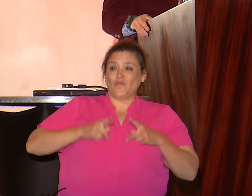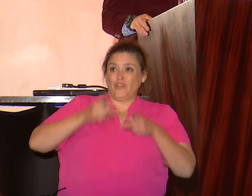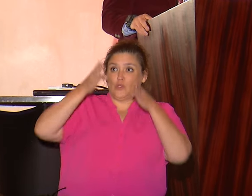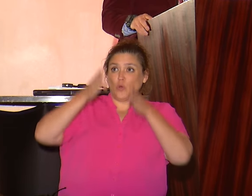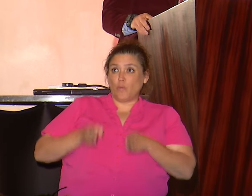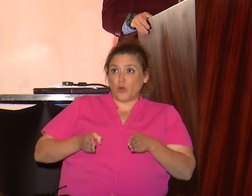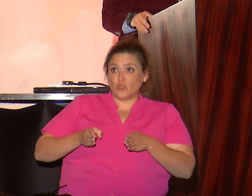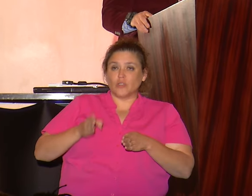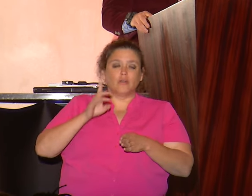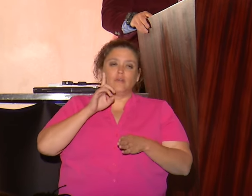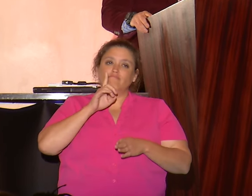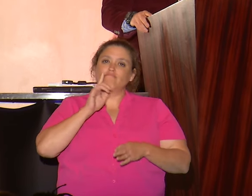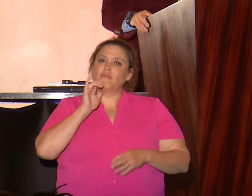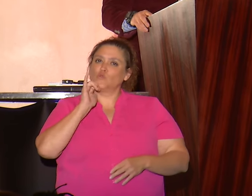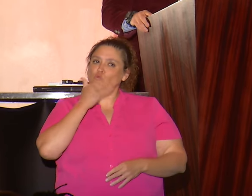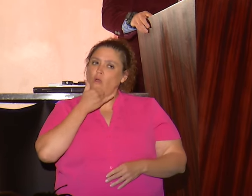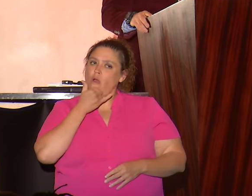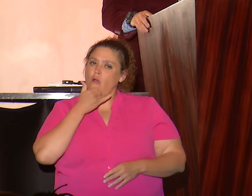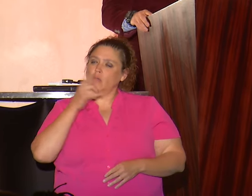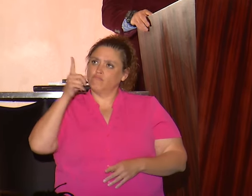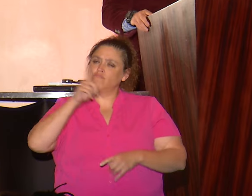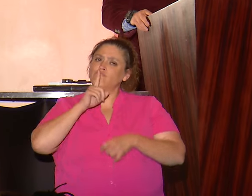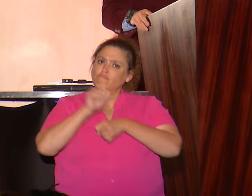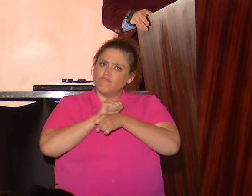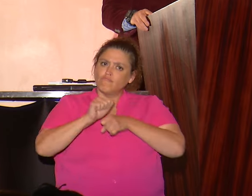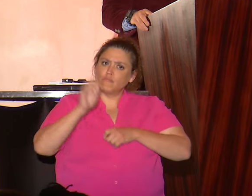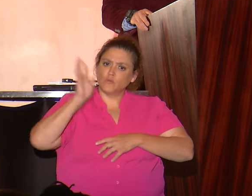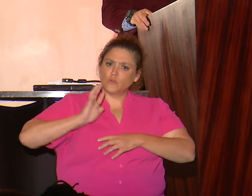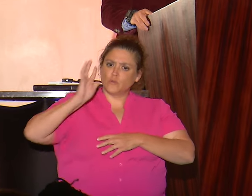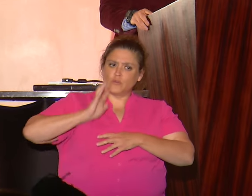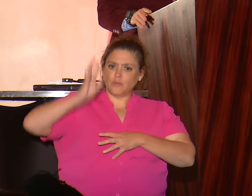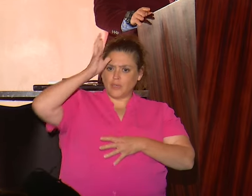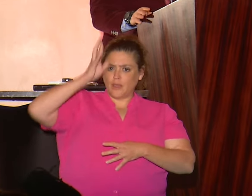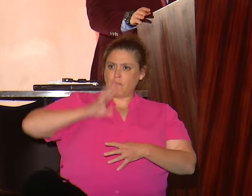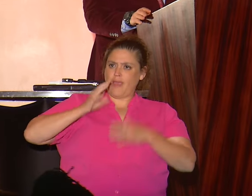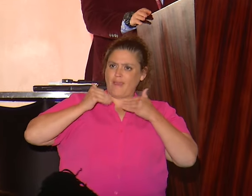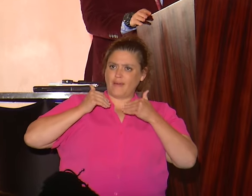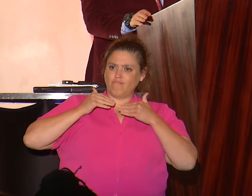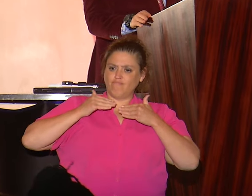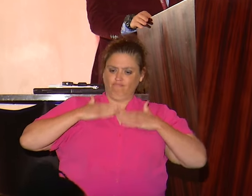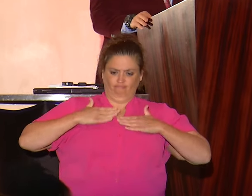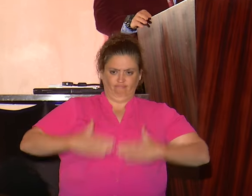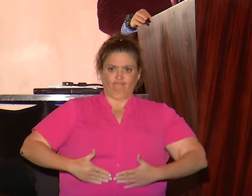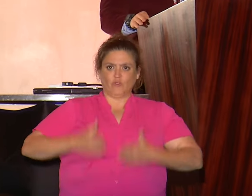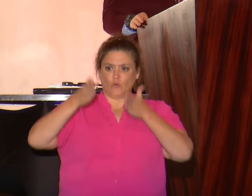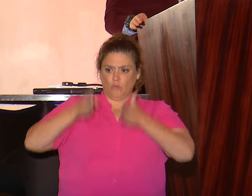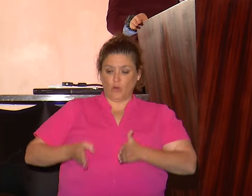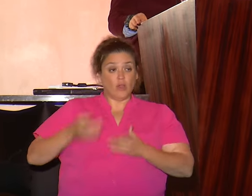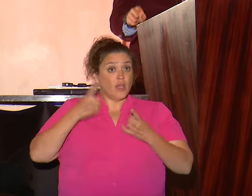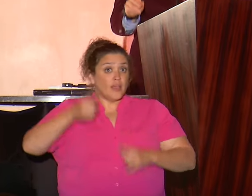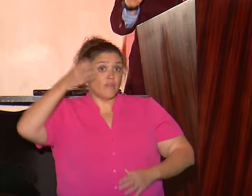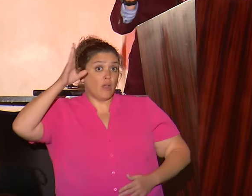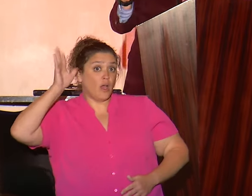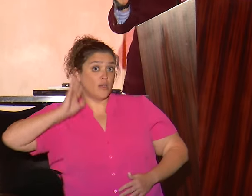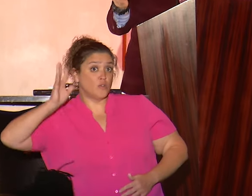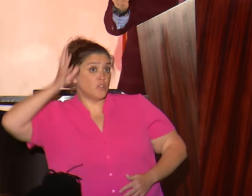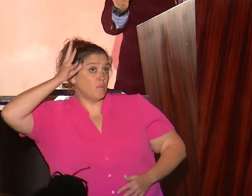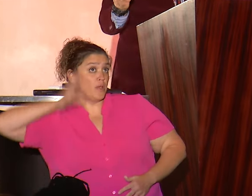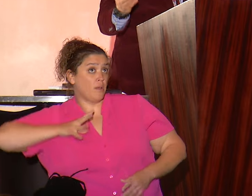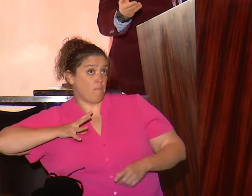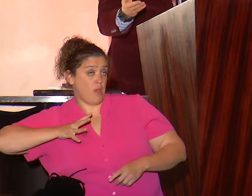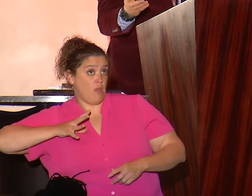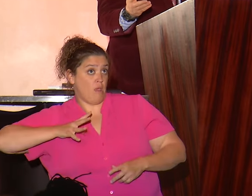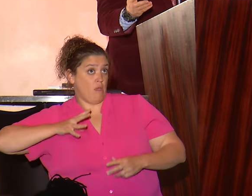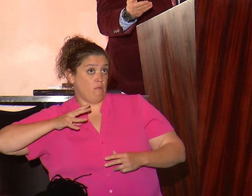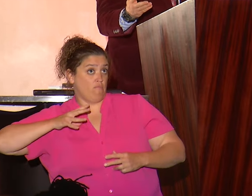a mistaken notion. He was once a man. Well, if God was once a man, how does that